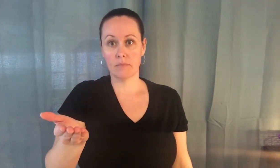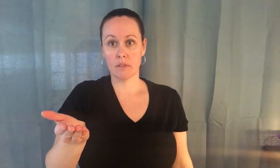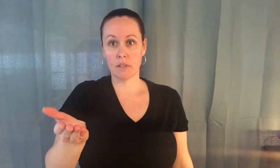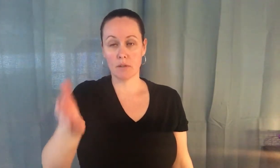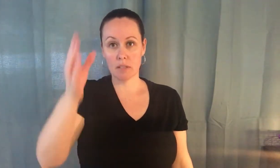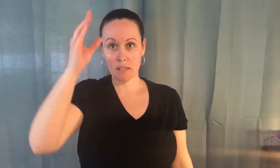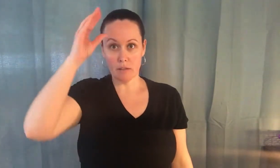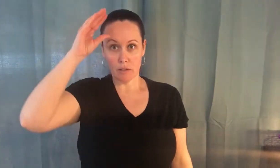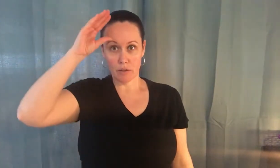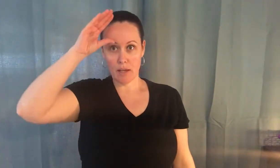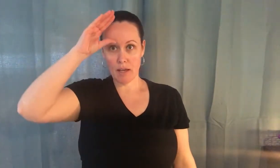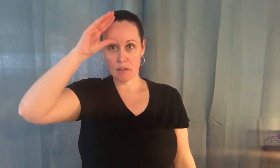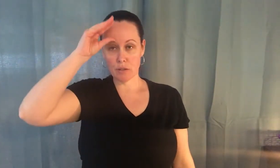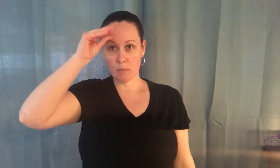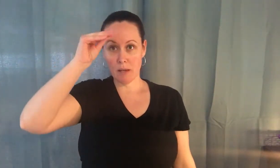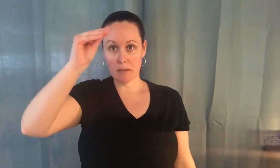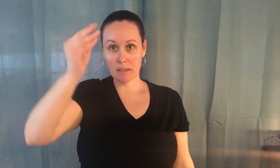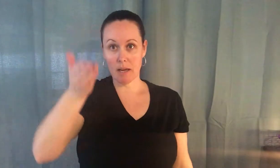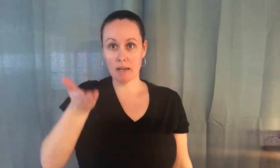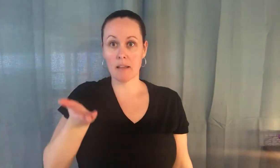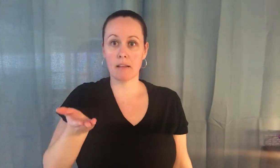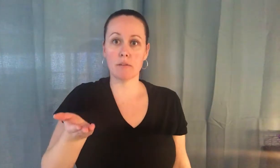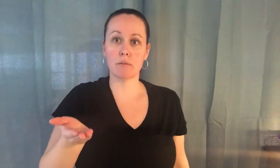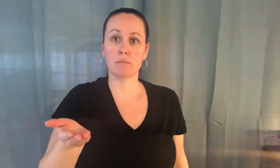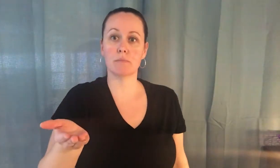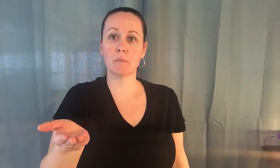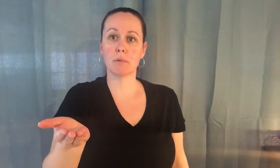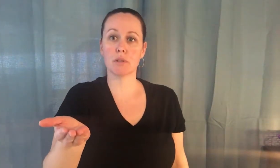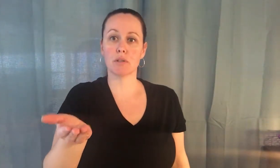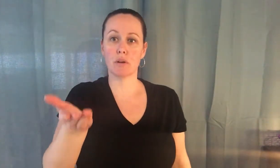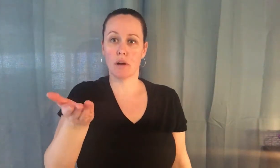So you take your hand, you do the male sign, and then you push your